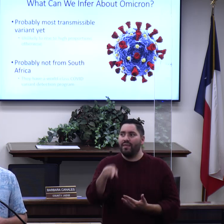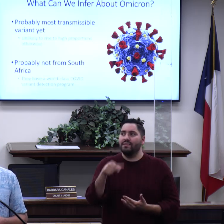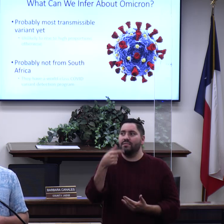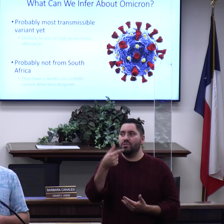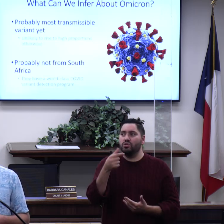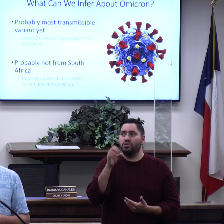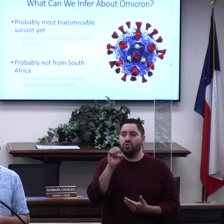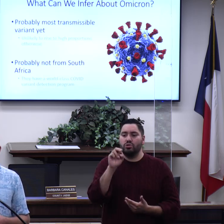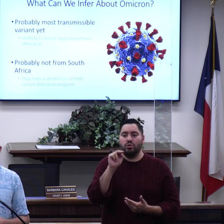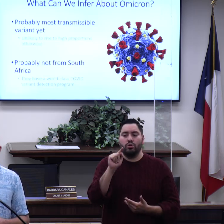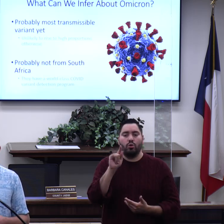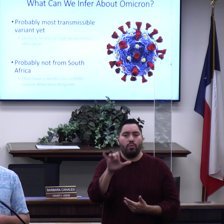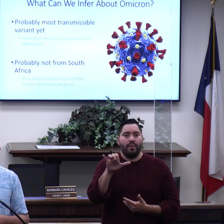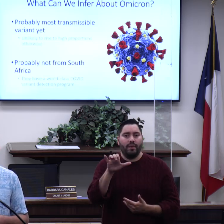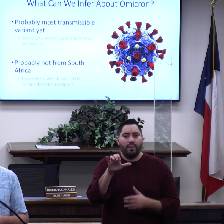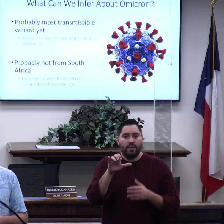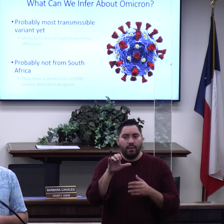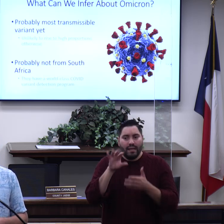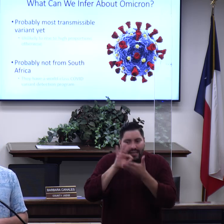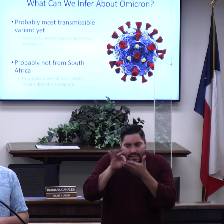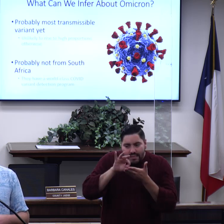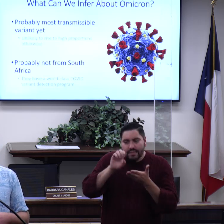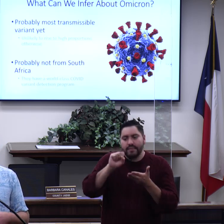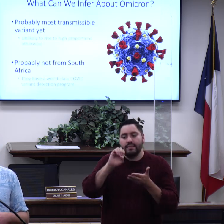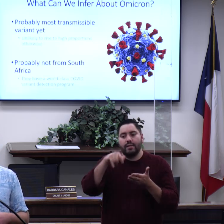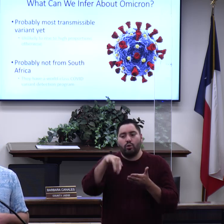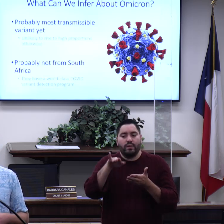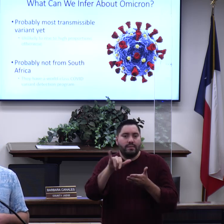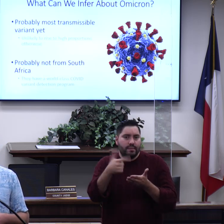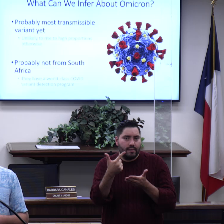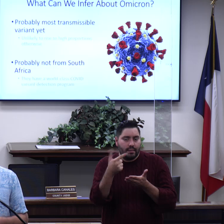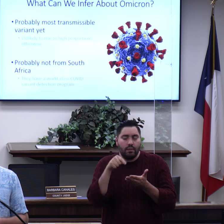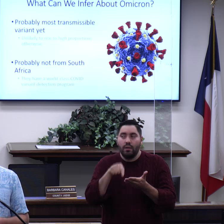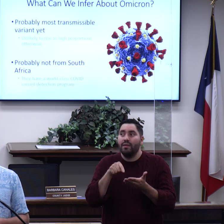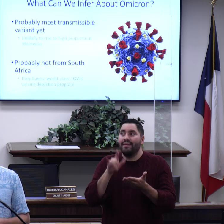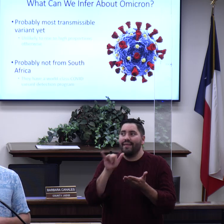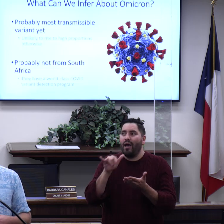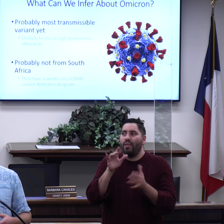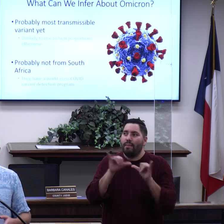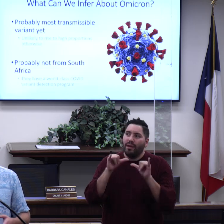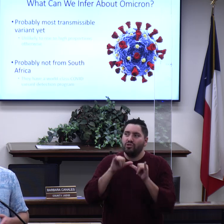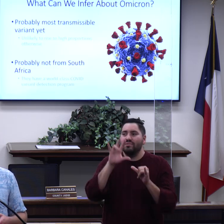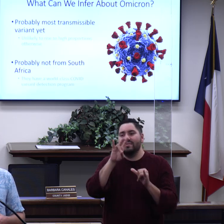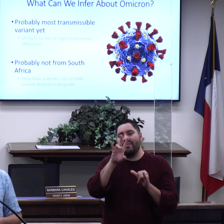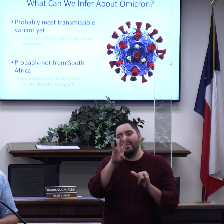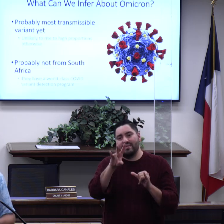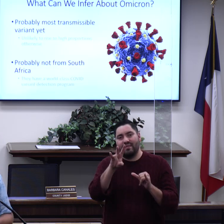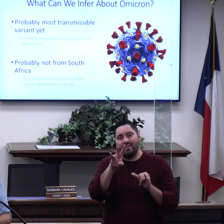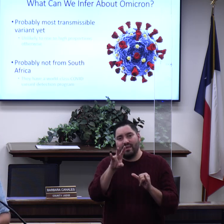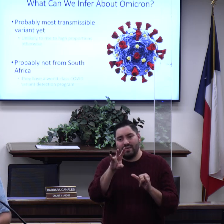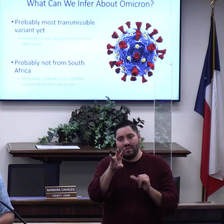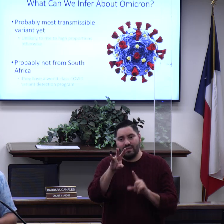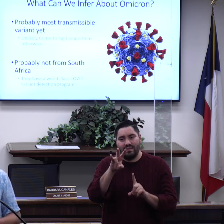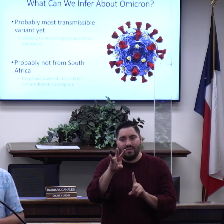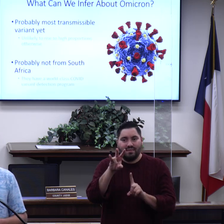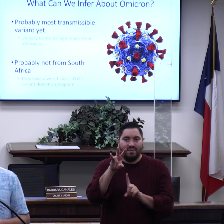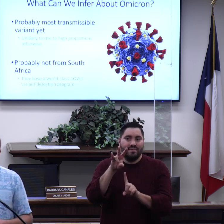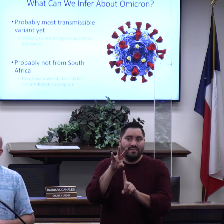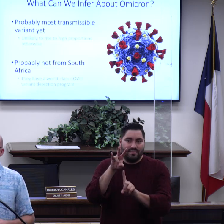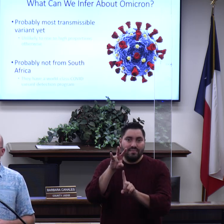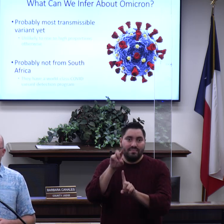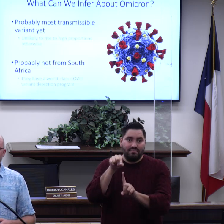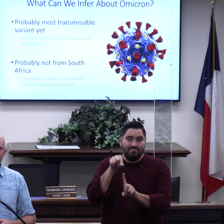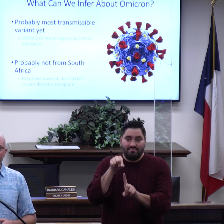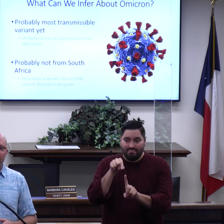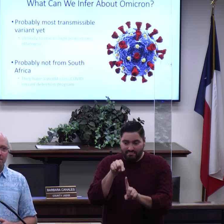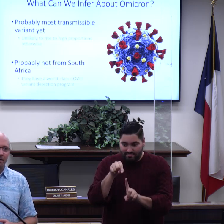sequencing from South Africa, where there's a spike, and they measured 77 DNA sequences, and they're all Omicron. There were 0 that were anything else. So